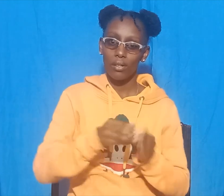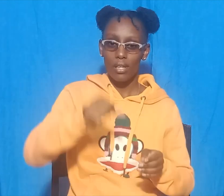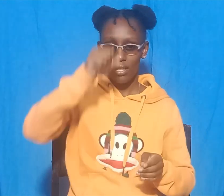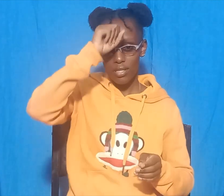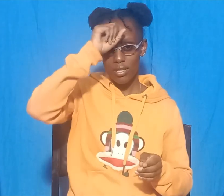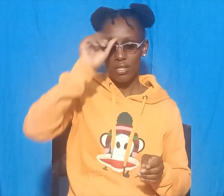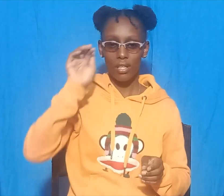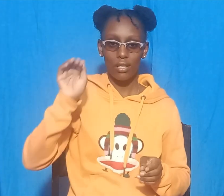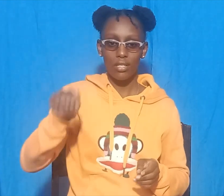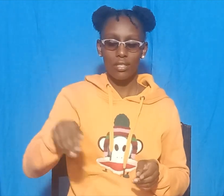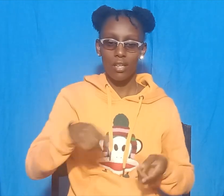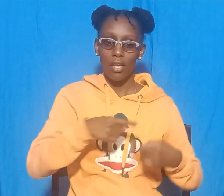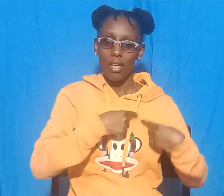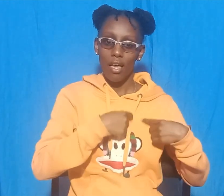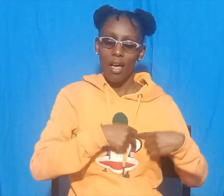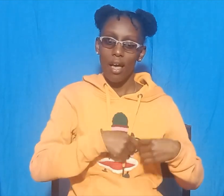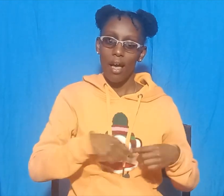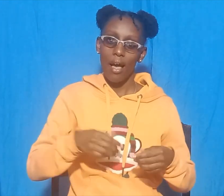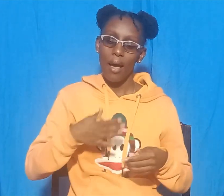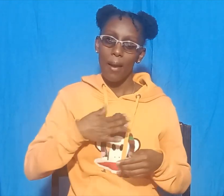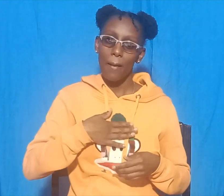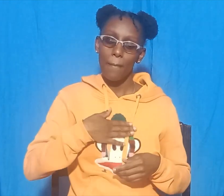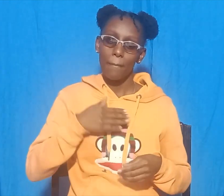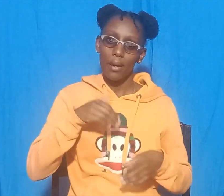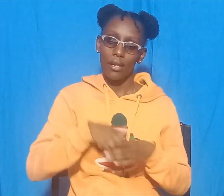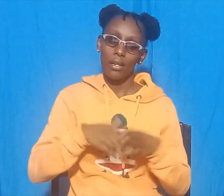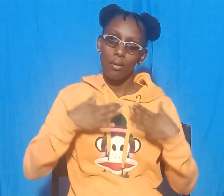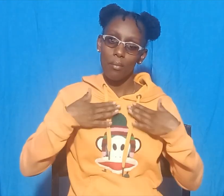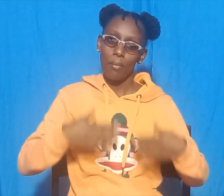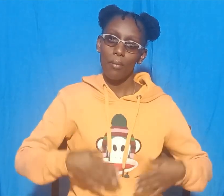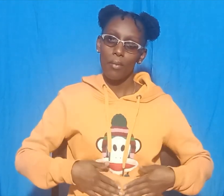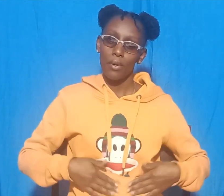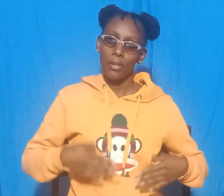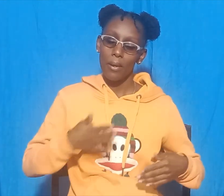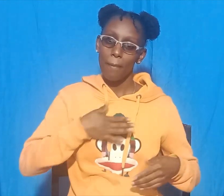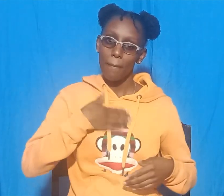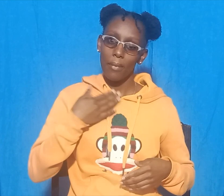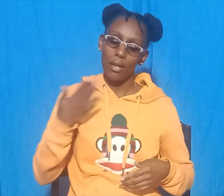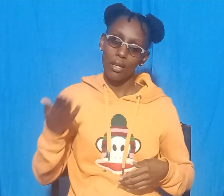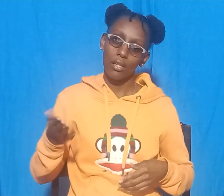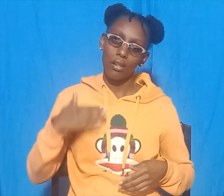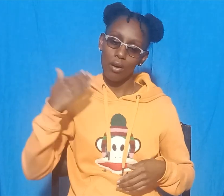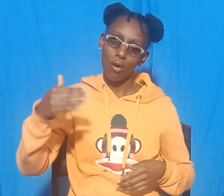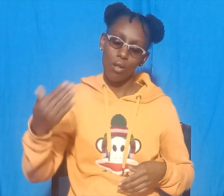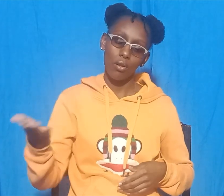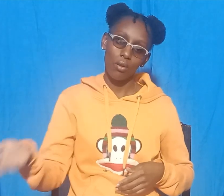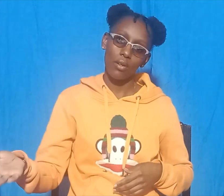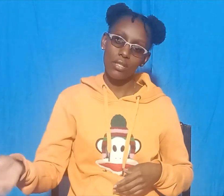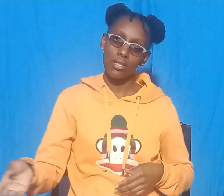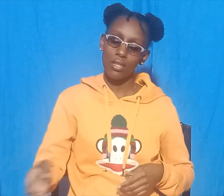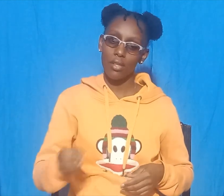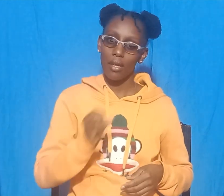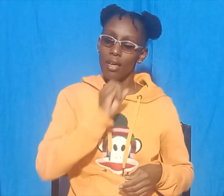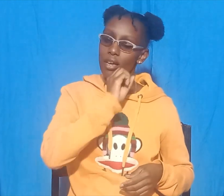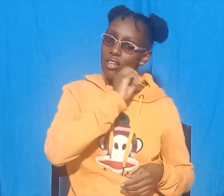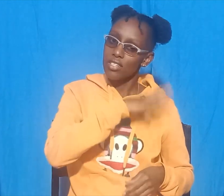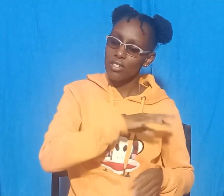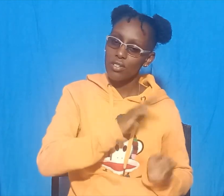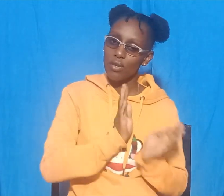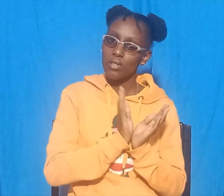heart is in its place in my body. It is always there. Shouted the monkey. And you